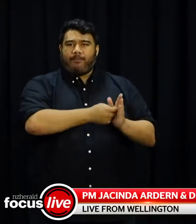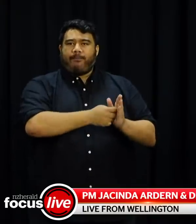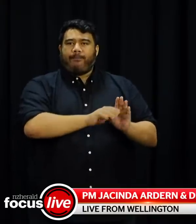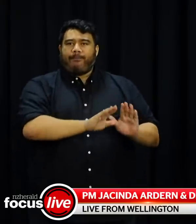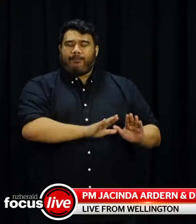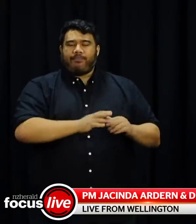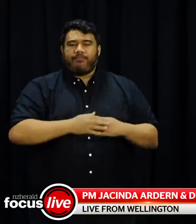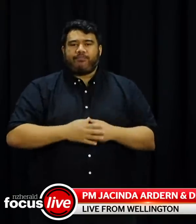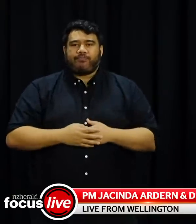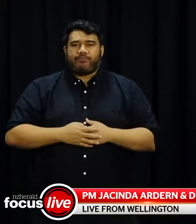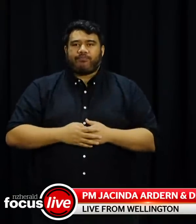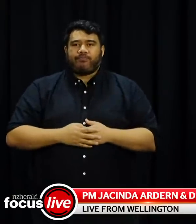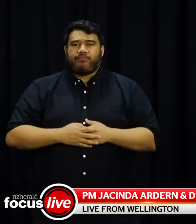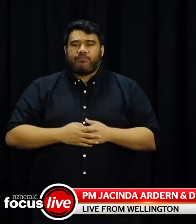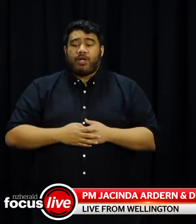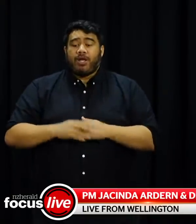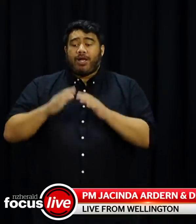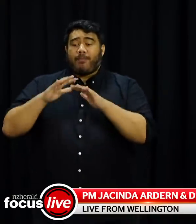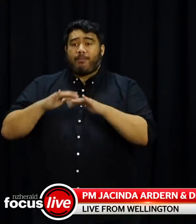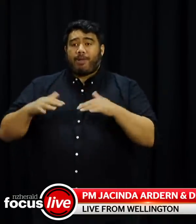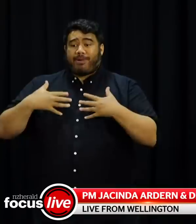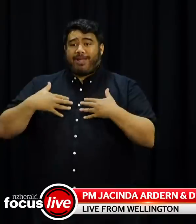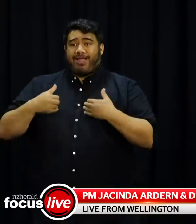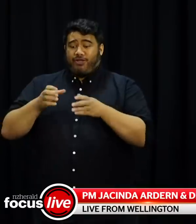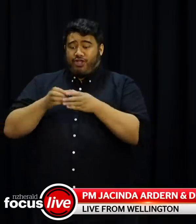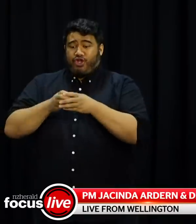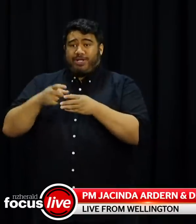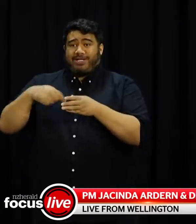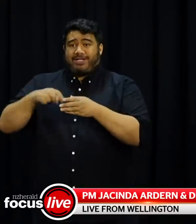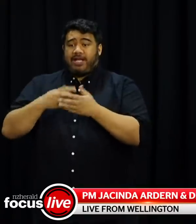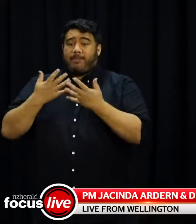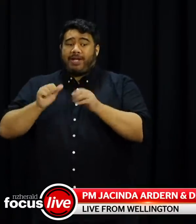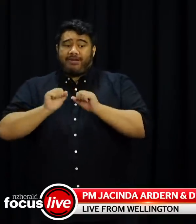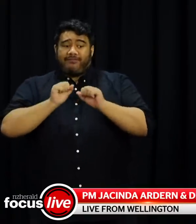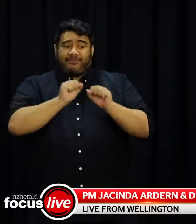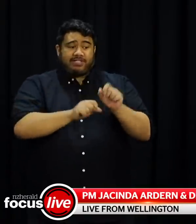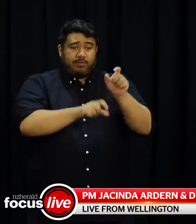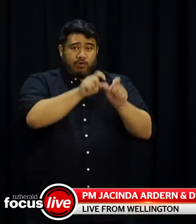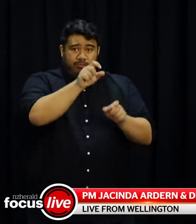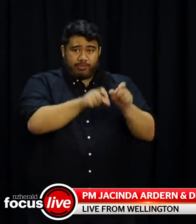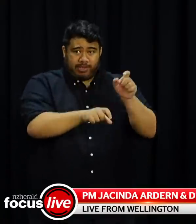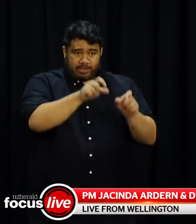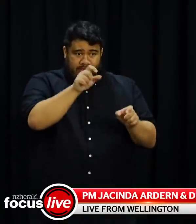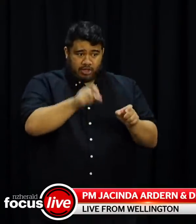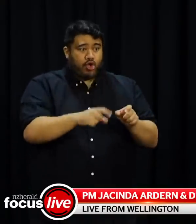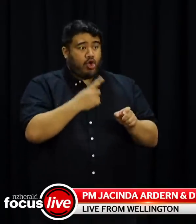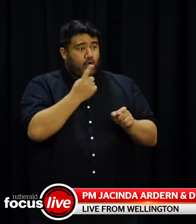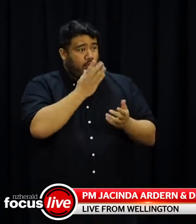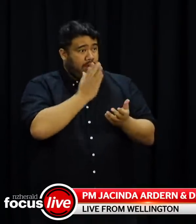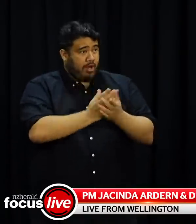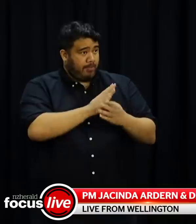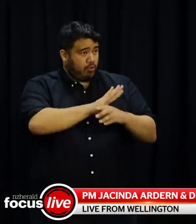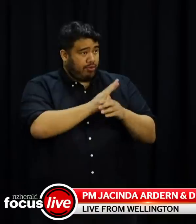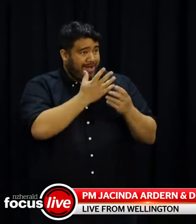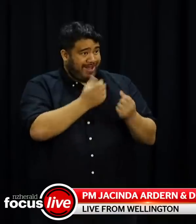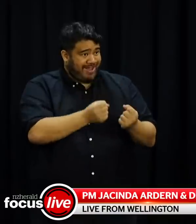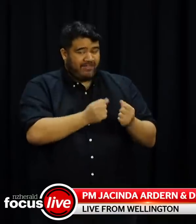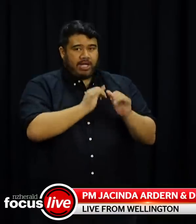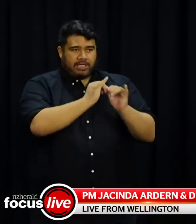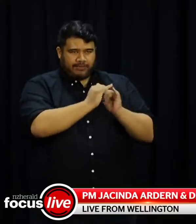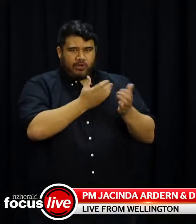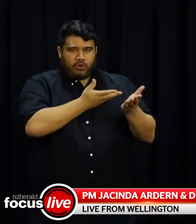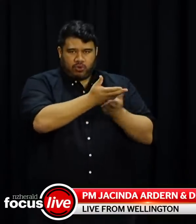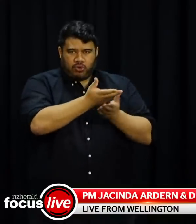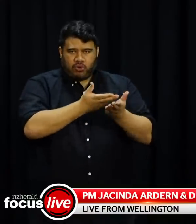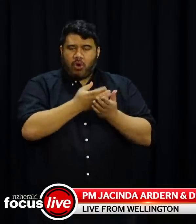further interviews by the Public Health Unit with the family who have tested, or the people who have tested positive, that has revealed